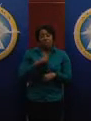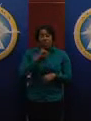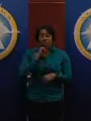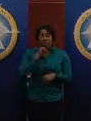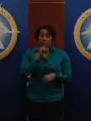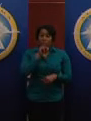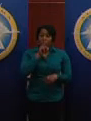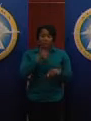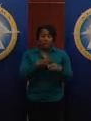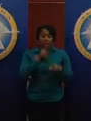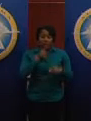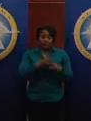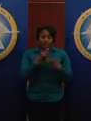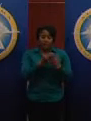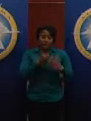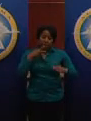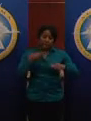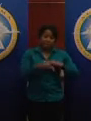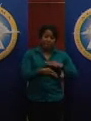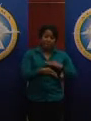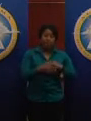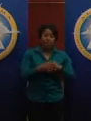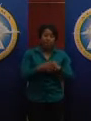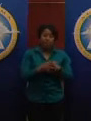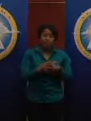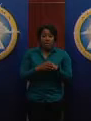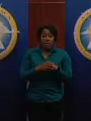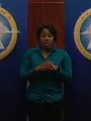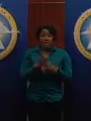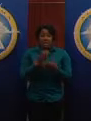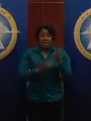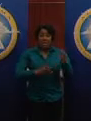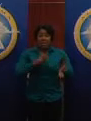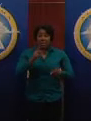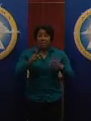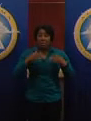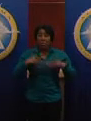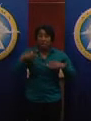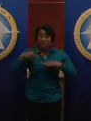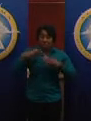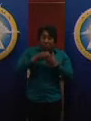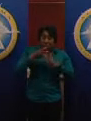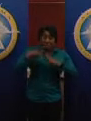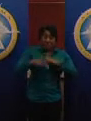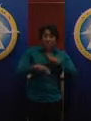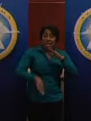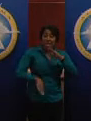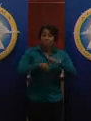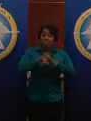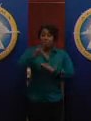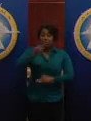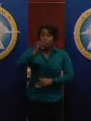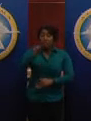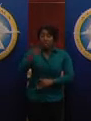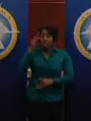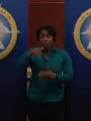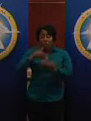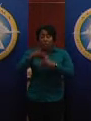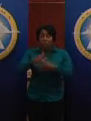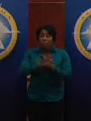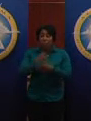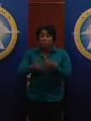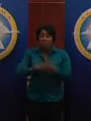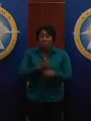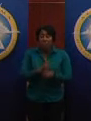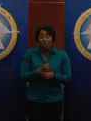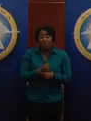cutbacks. As I talked to my colleagues across the country, some are looking at budget cuts of up to 20% in the upcoming year. At a time